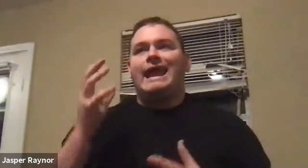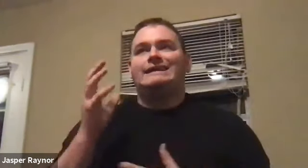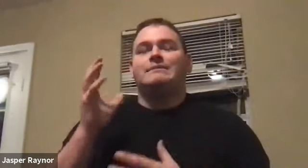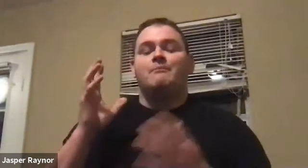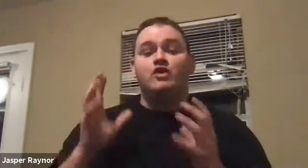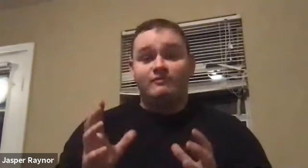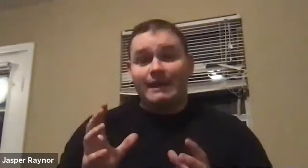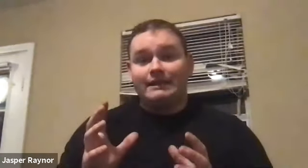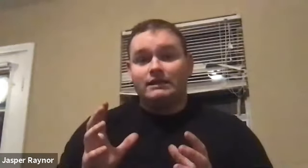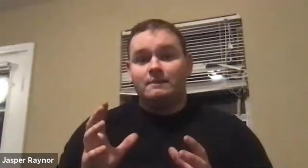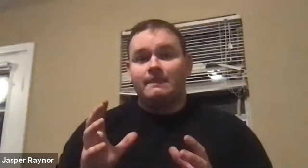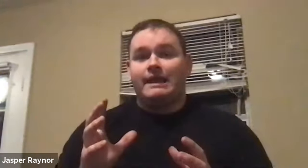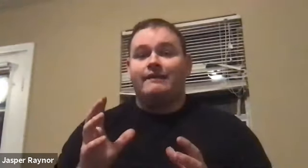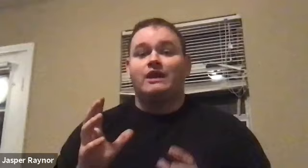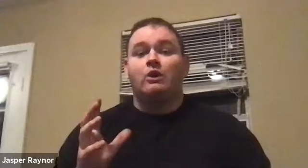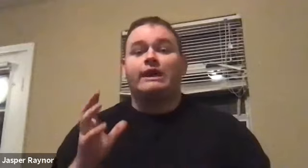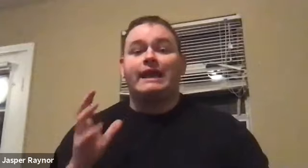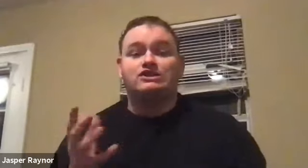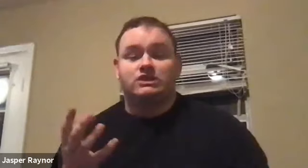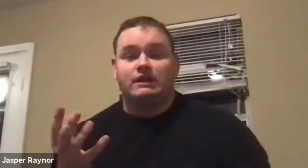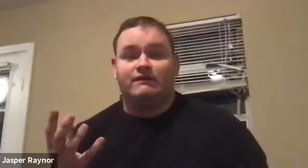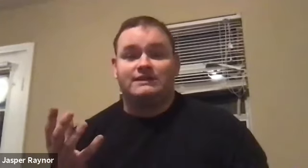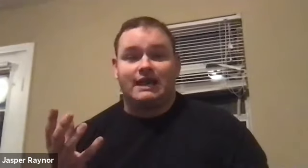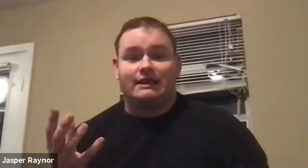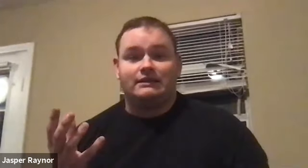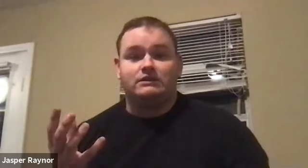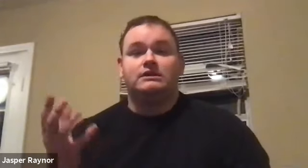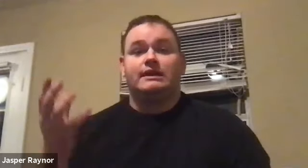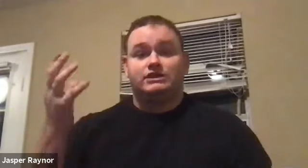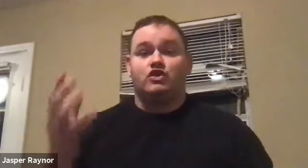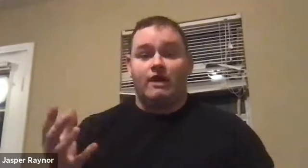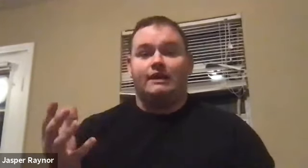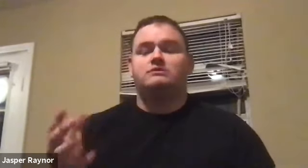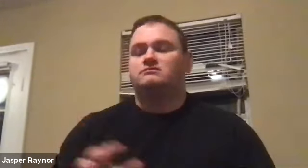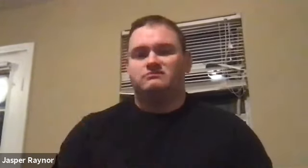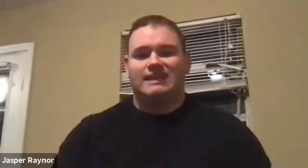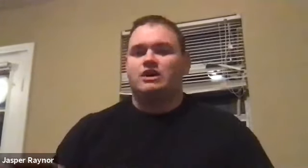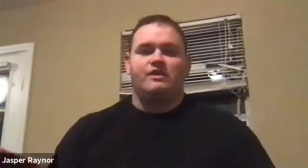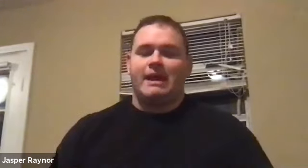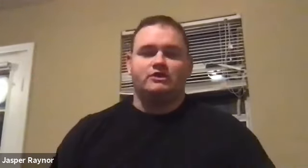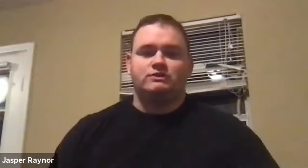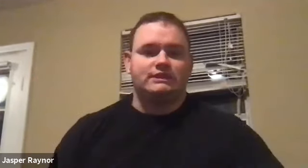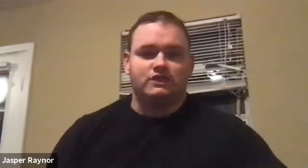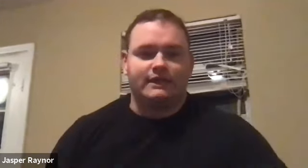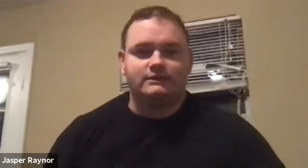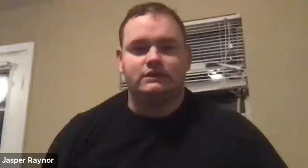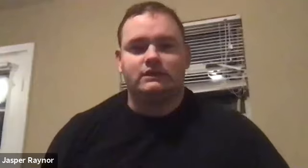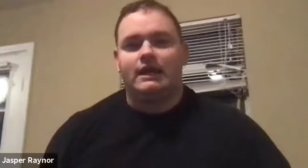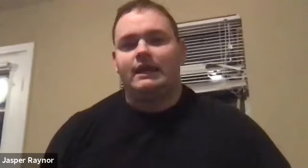hand movement and the location of the sign is correct, that's all that matters for teaching kids.